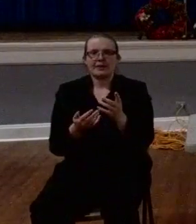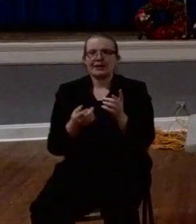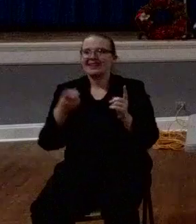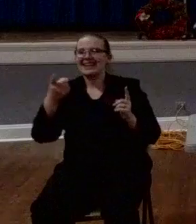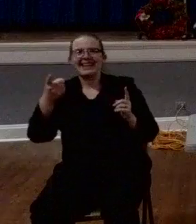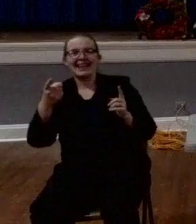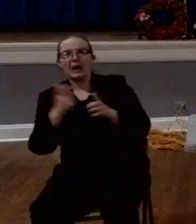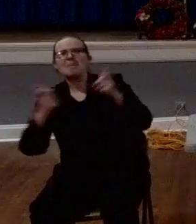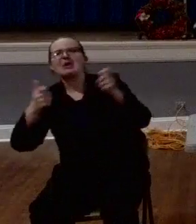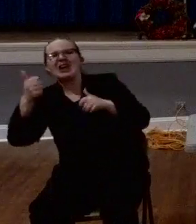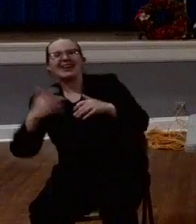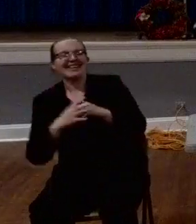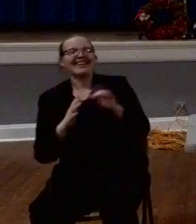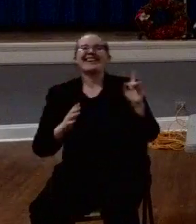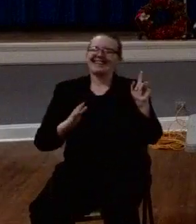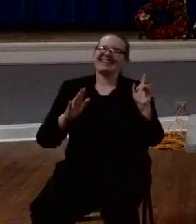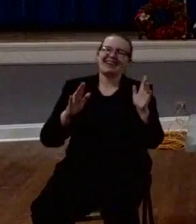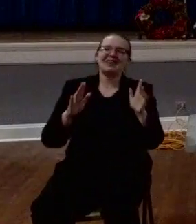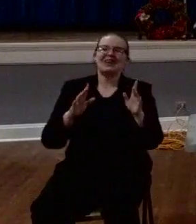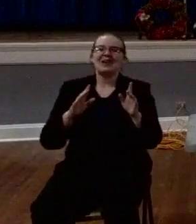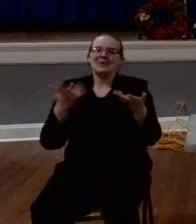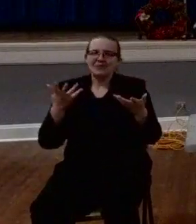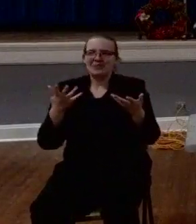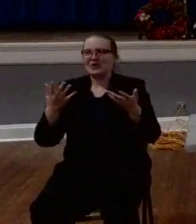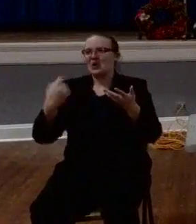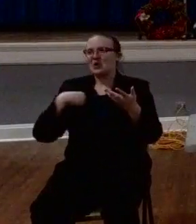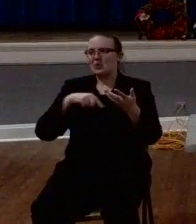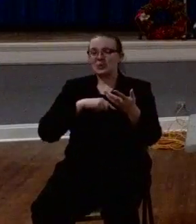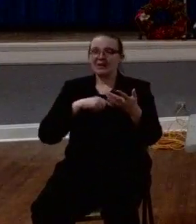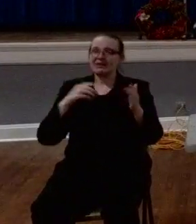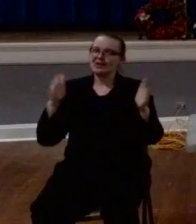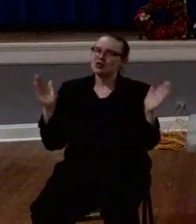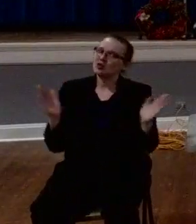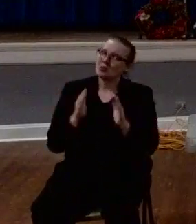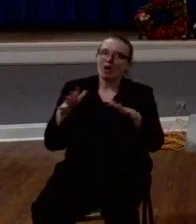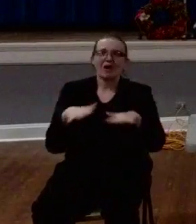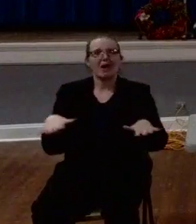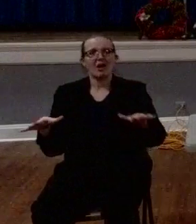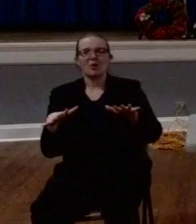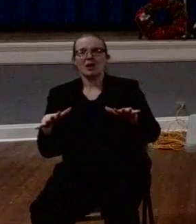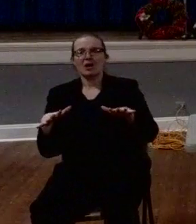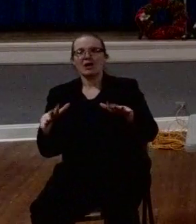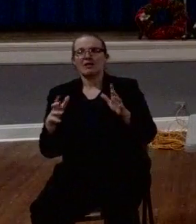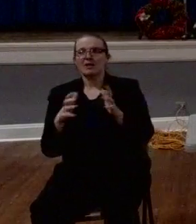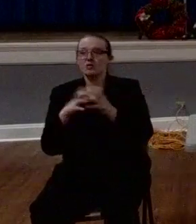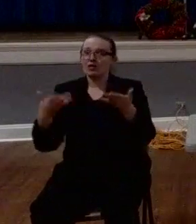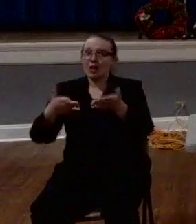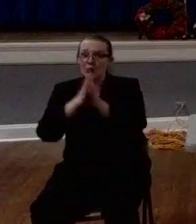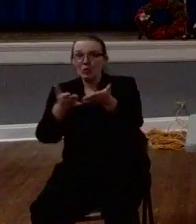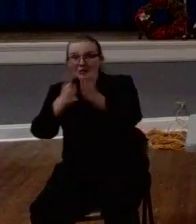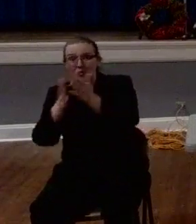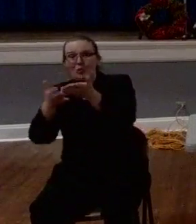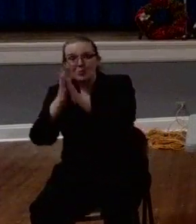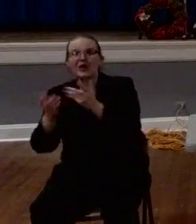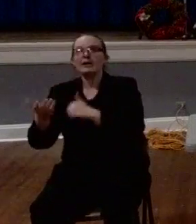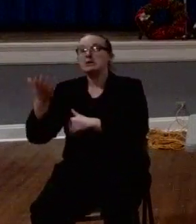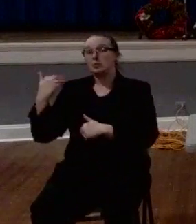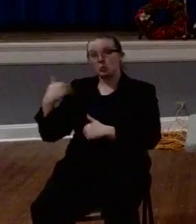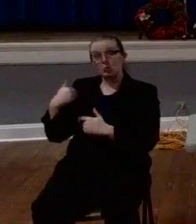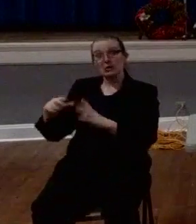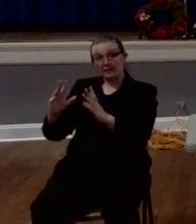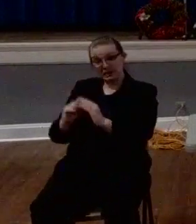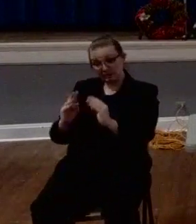yeah. So it's back to there's a very tight space. There's a lot of ask by the community. In prior meetings,